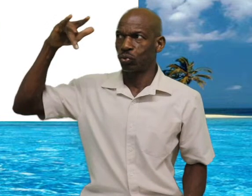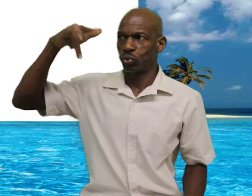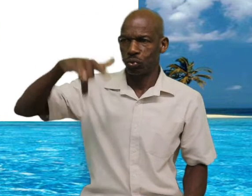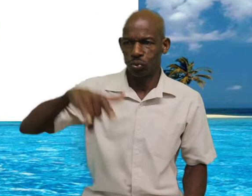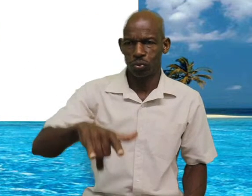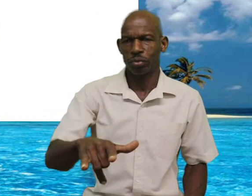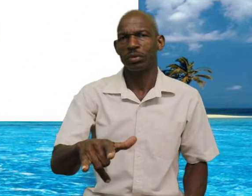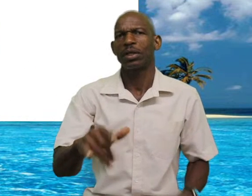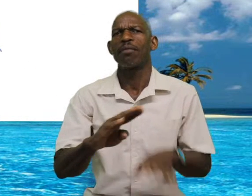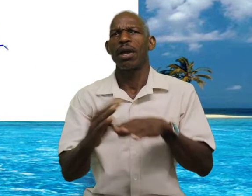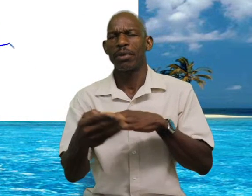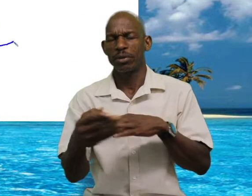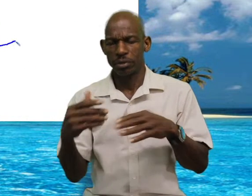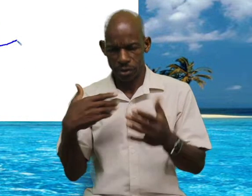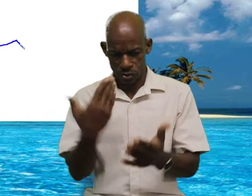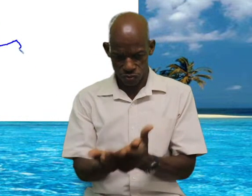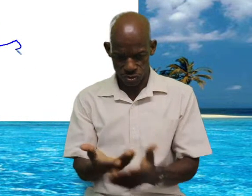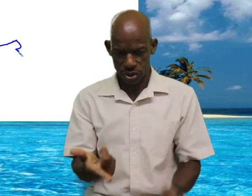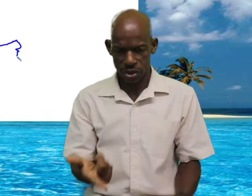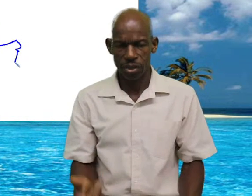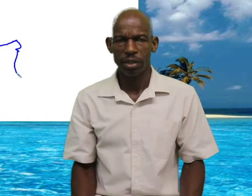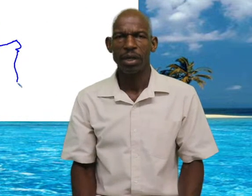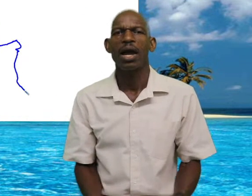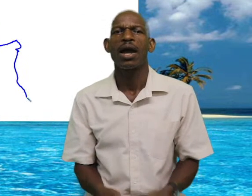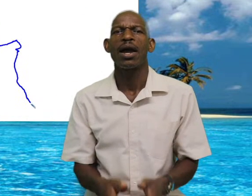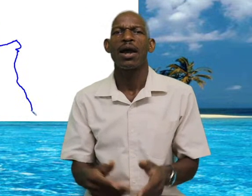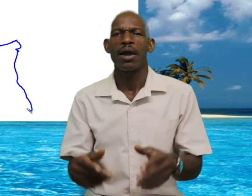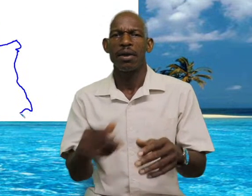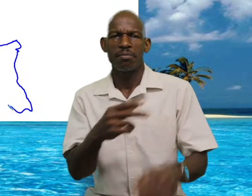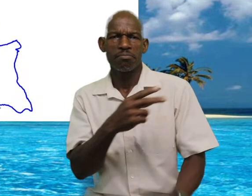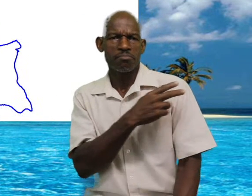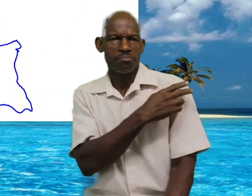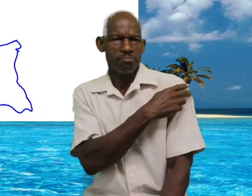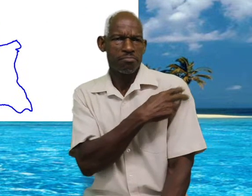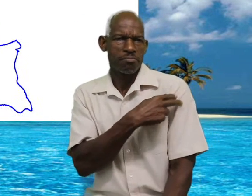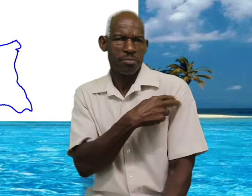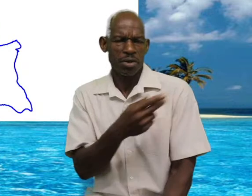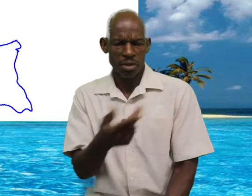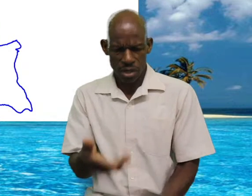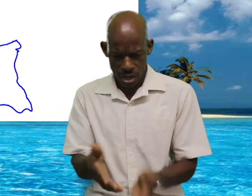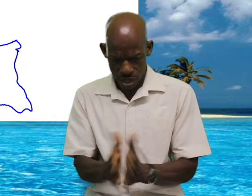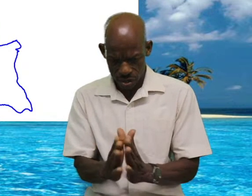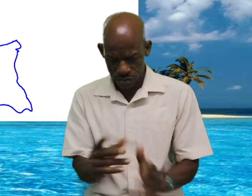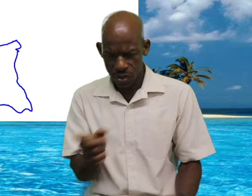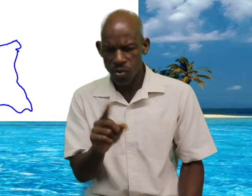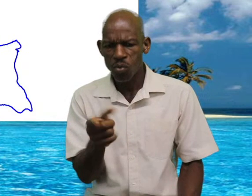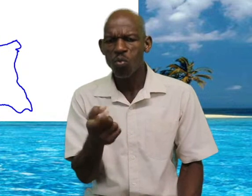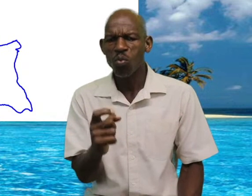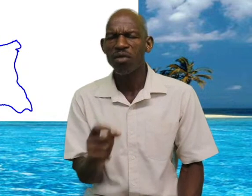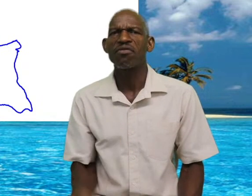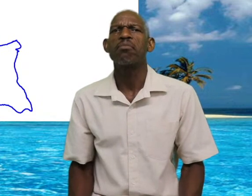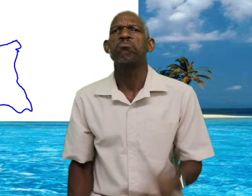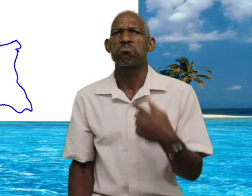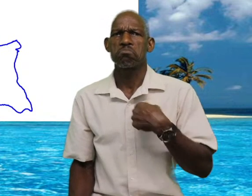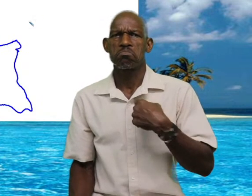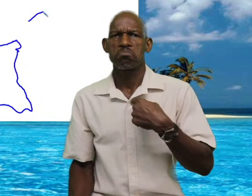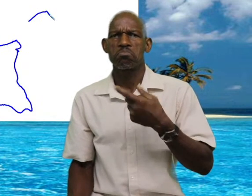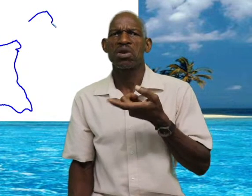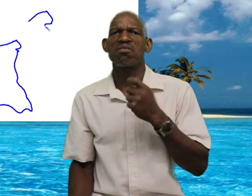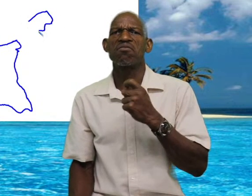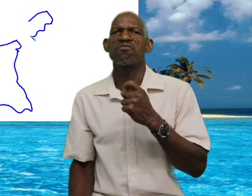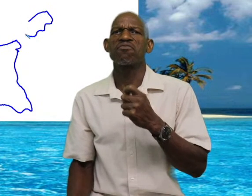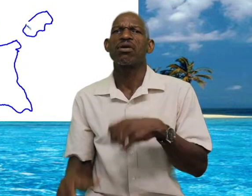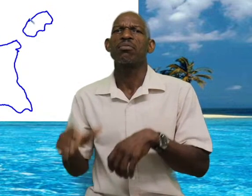where you, right? Could be a country. I'm just drawing Trinidad and Tobago. Excuse my drawing.